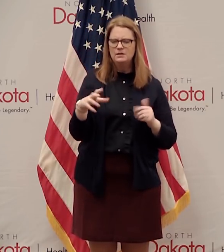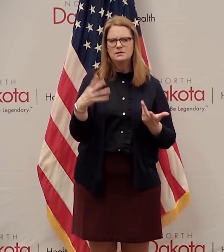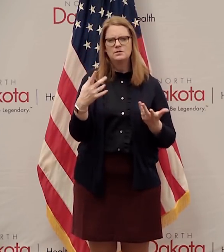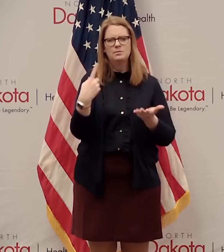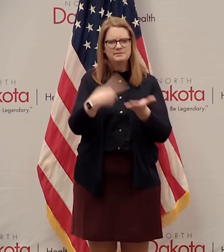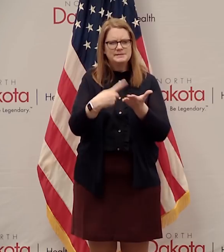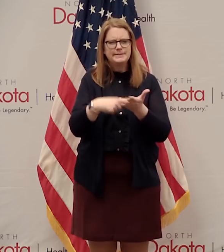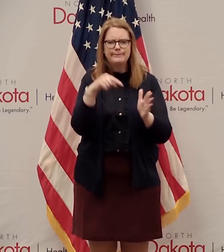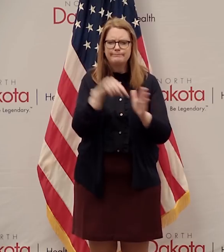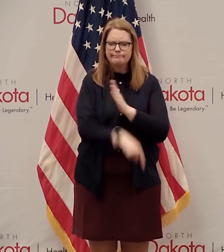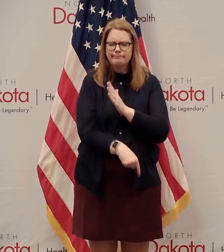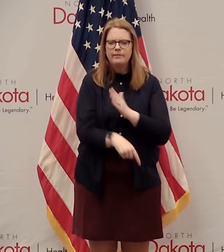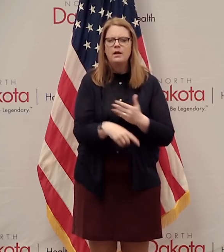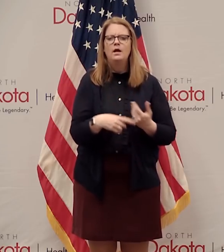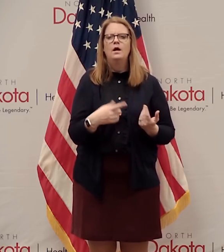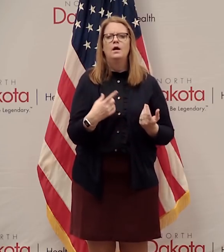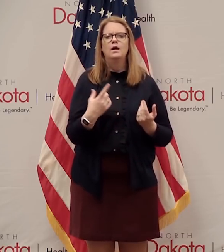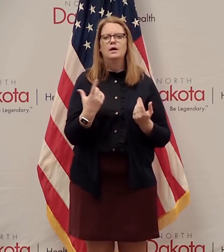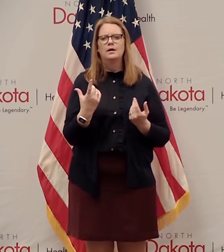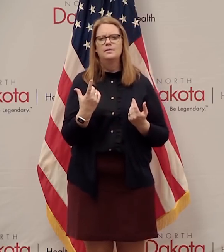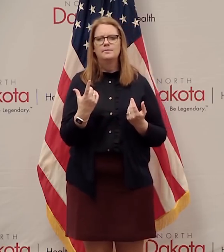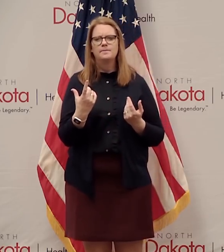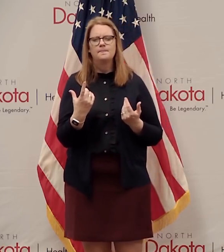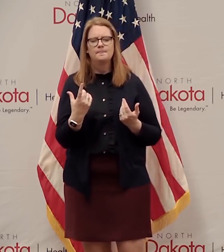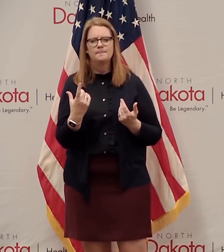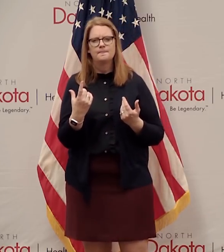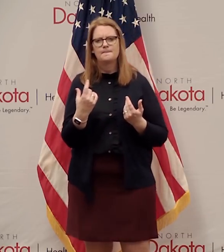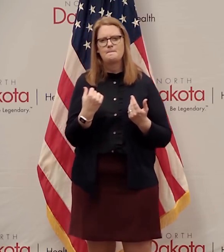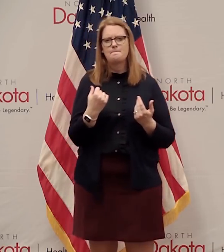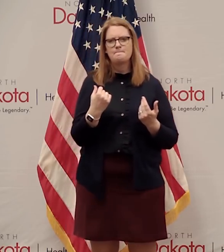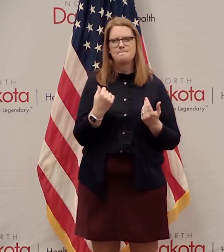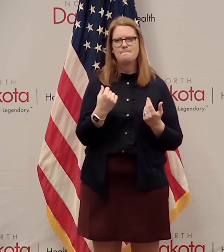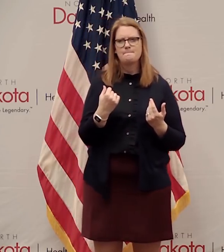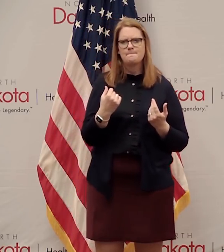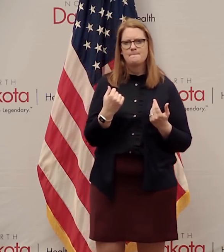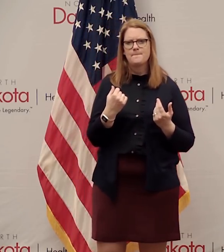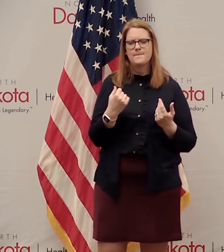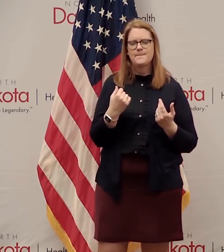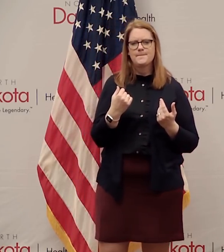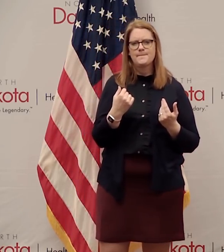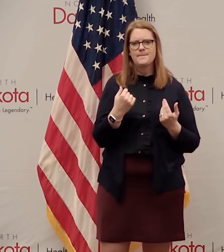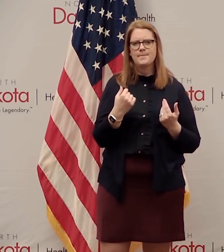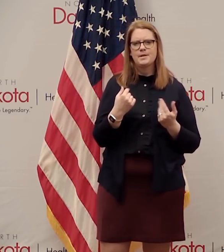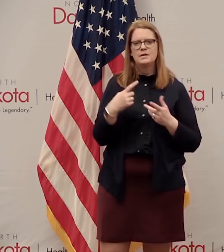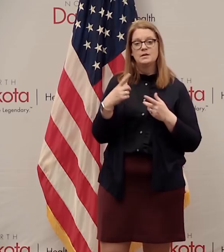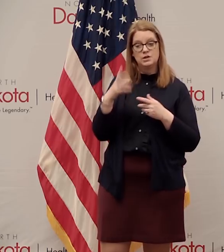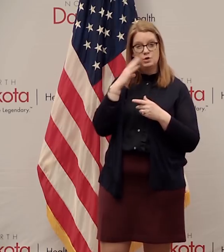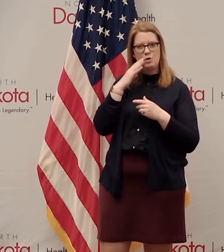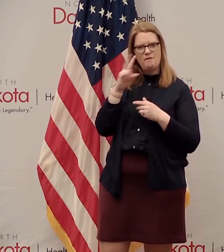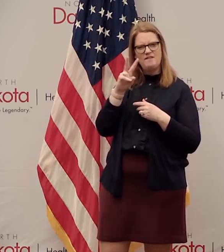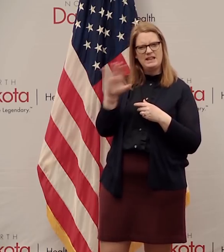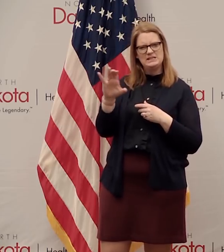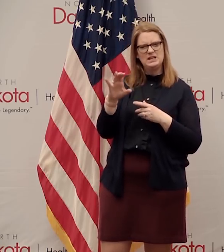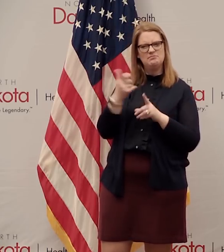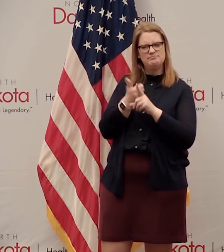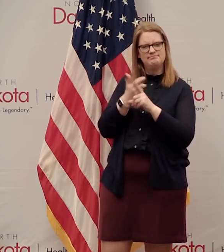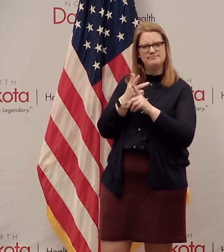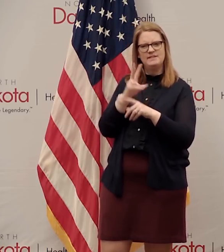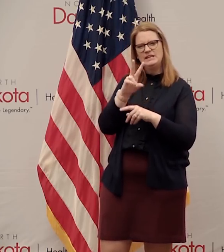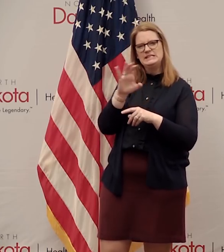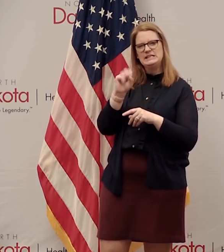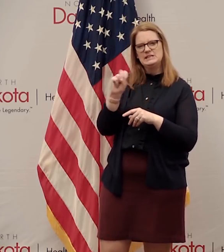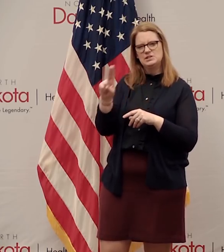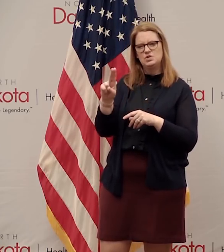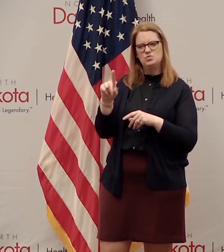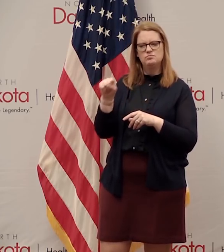about that. You also mentioned earlier that we had some things that kicked off in Valley City, designed by Valley City